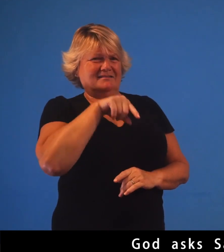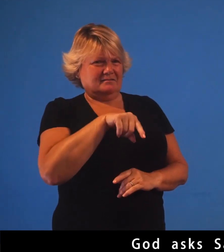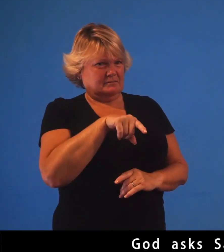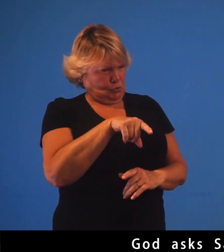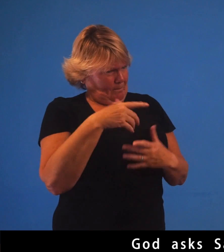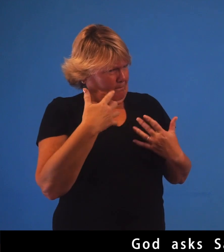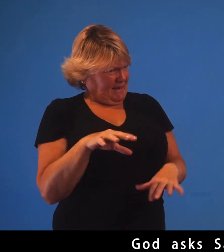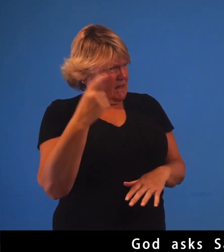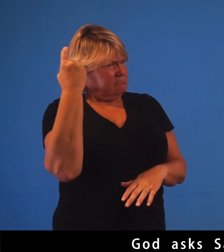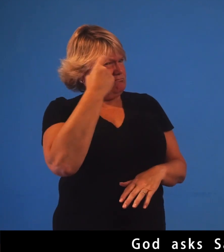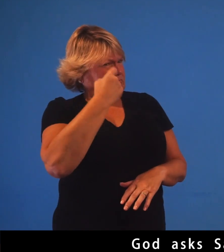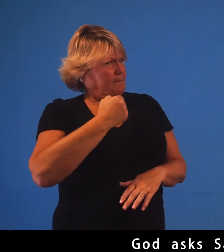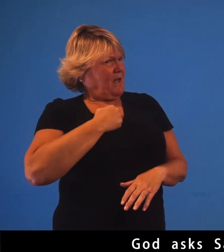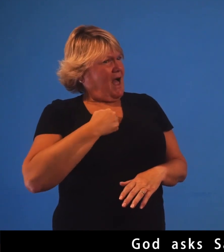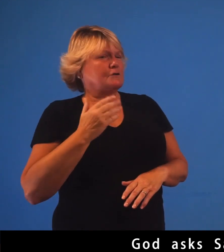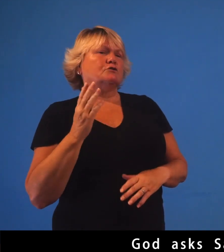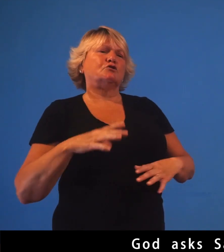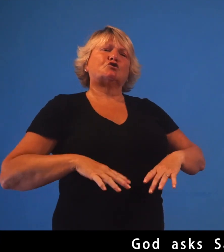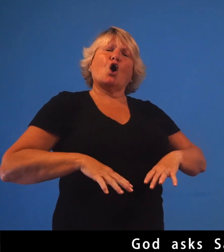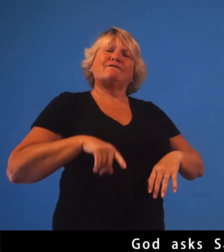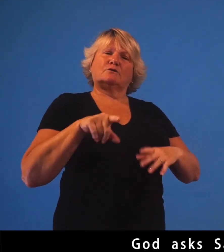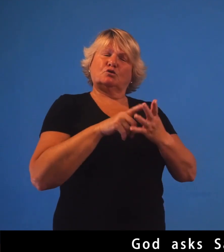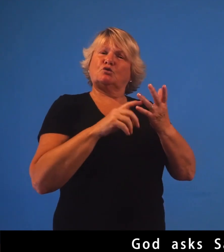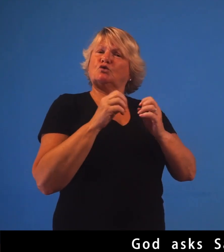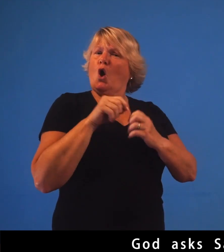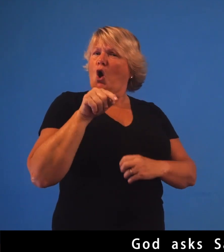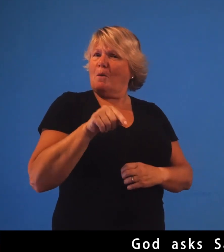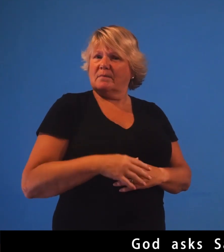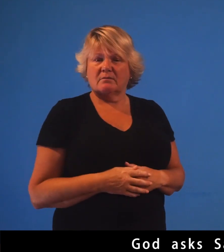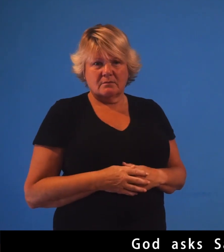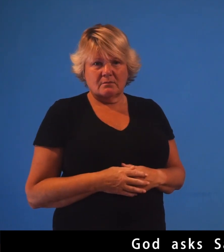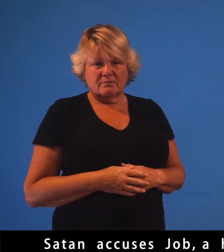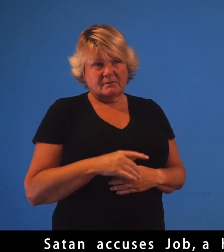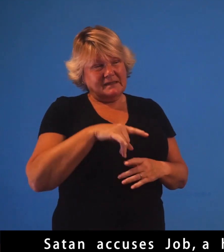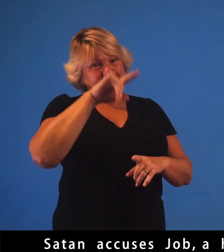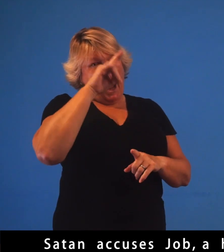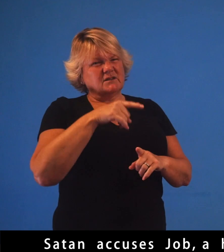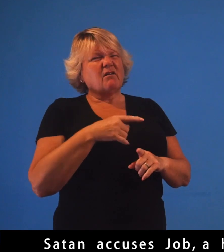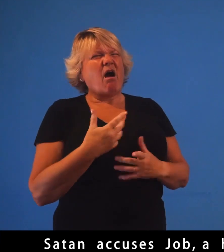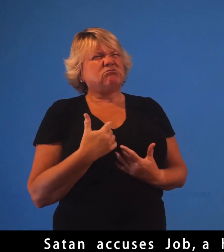God asks Satan, "Have you considered my servant Job?"